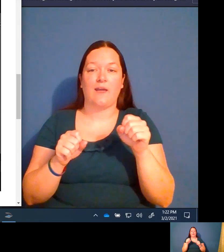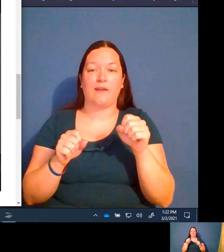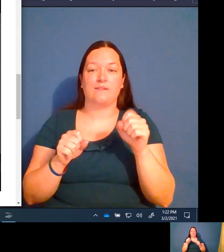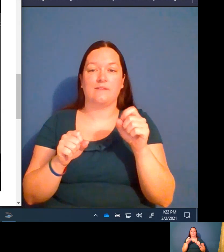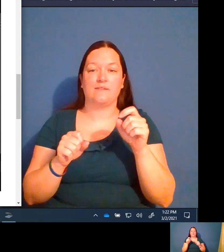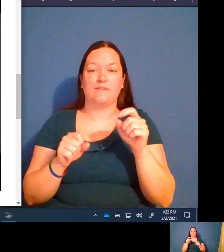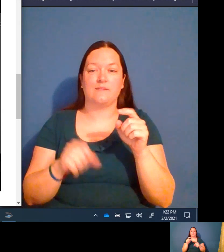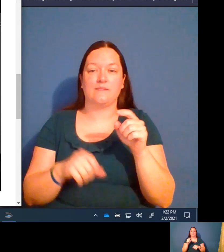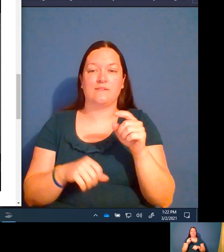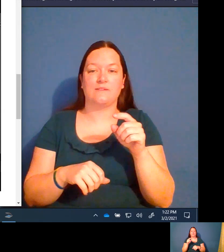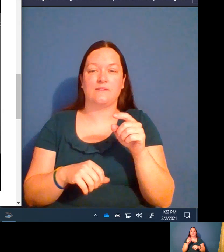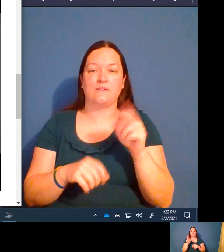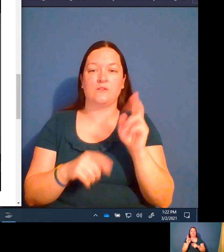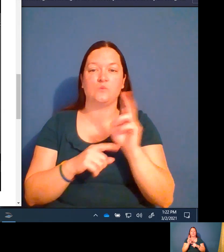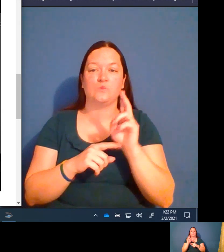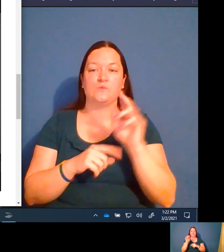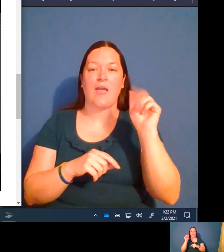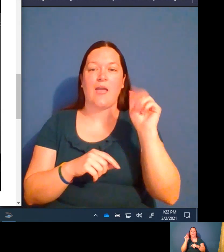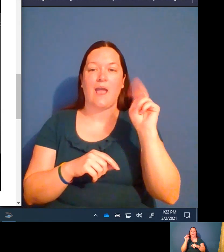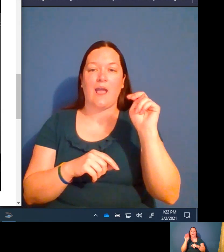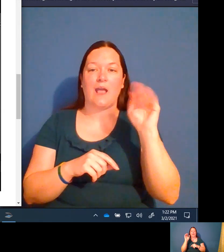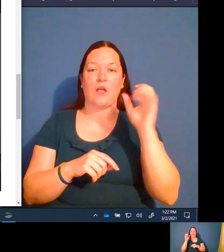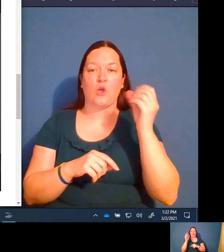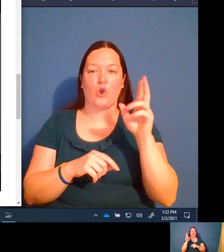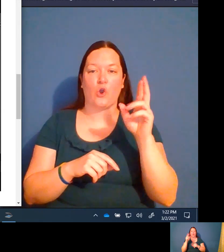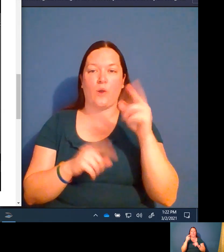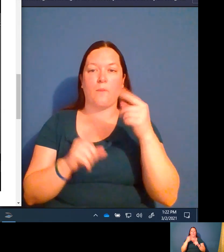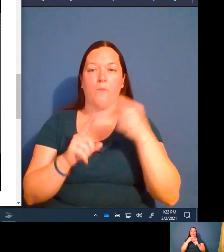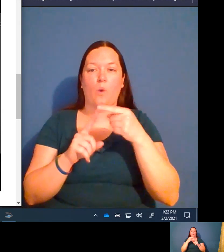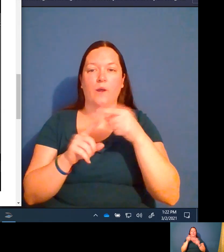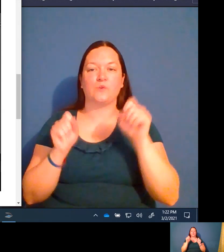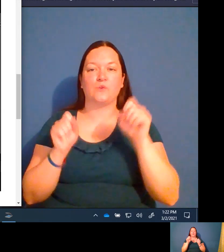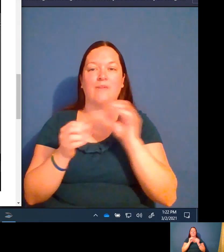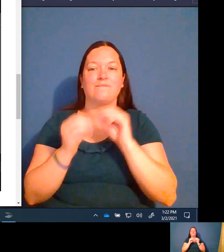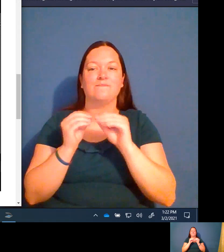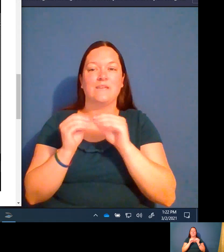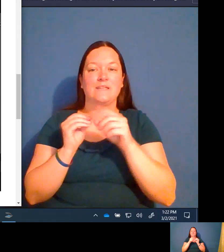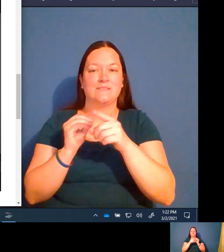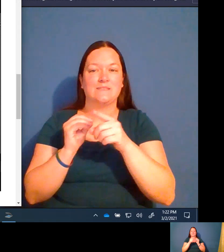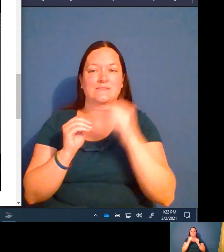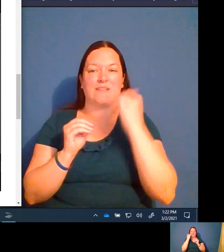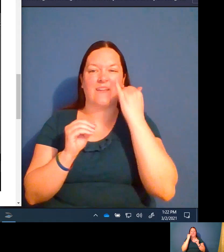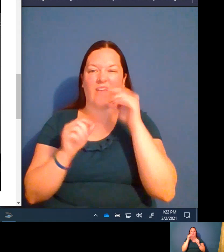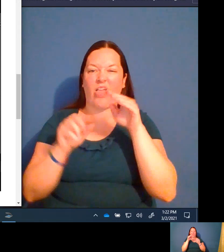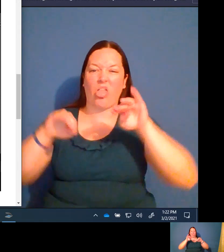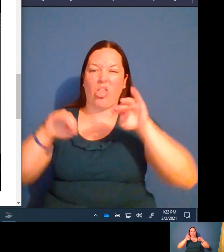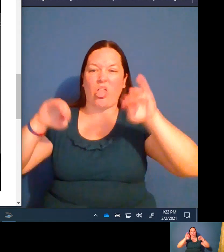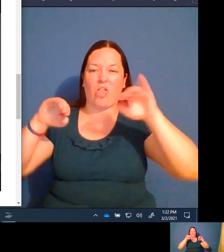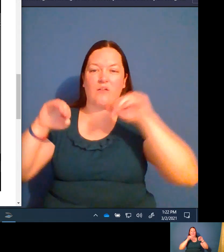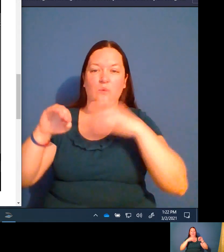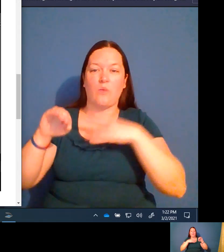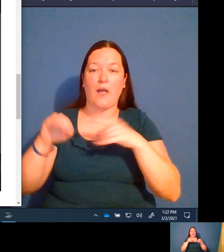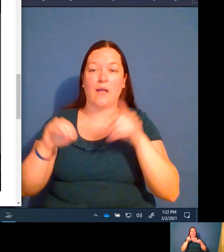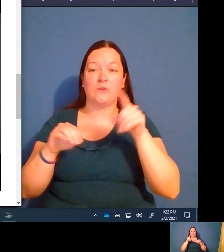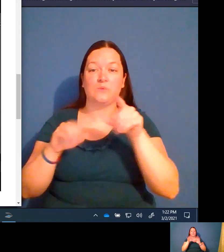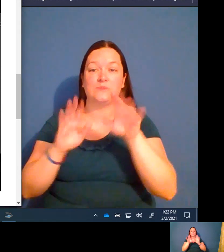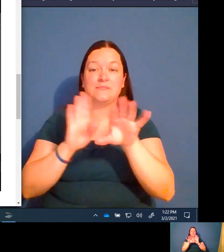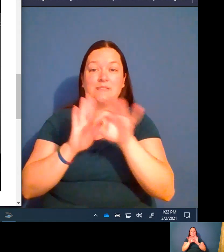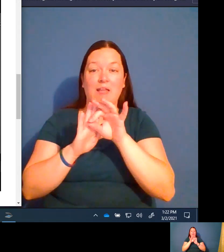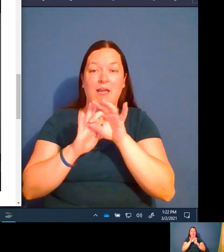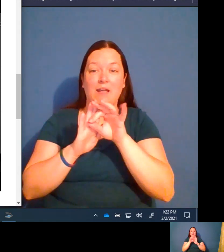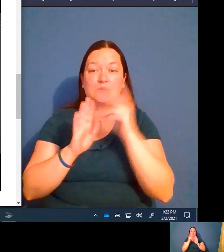can use the anchor points to fix it. So let's say I didn't like it. I could come here, select this